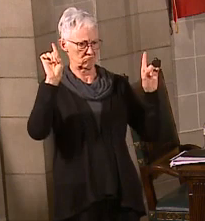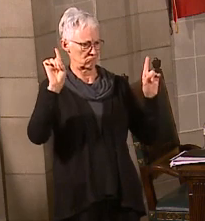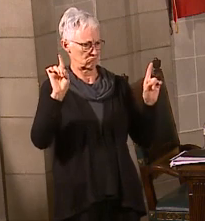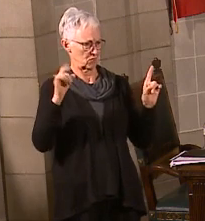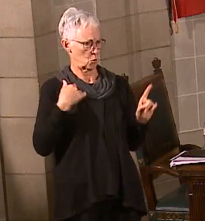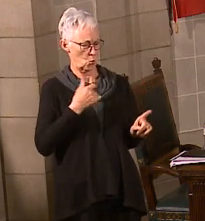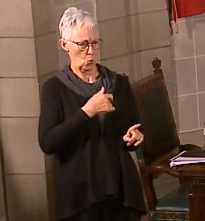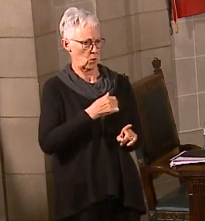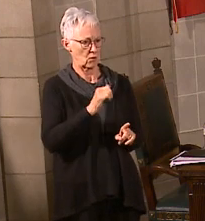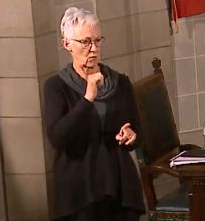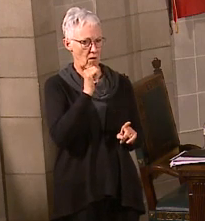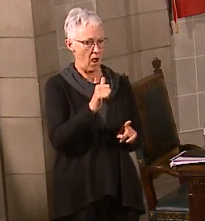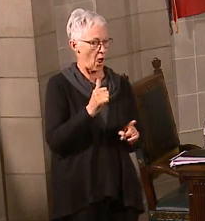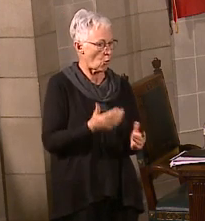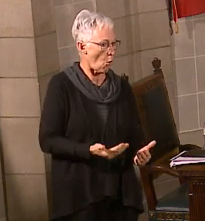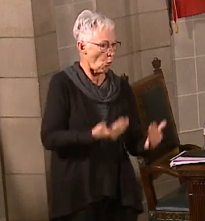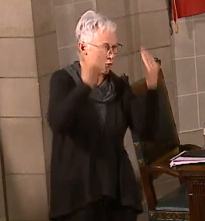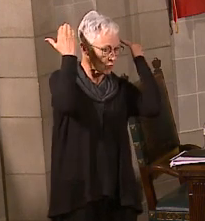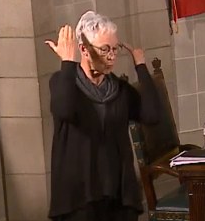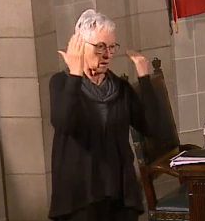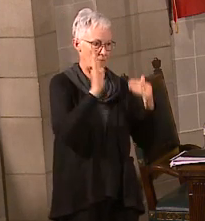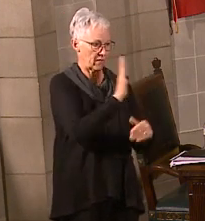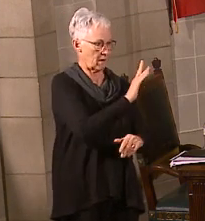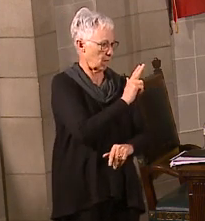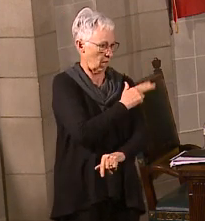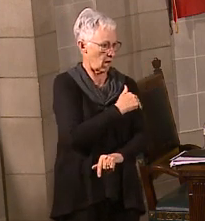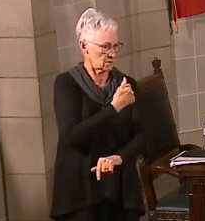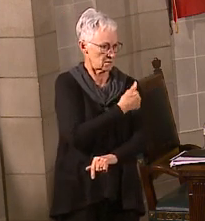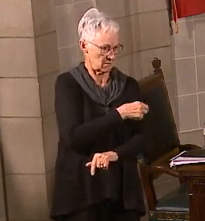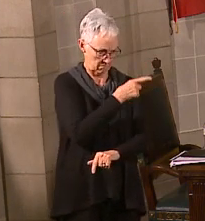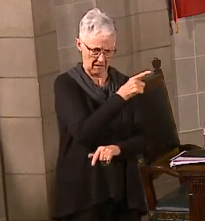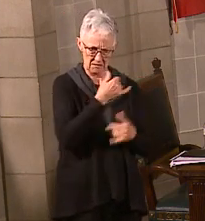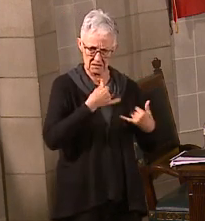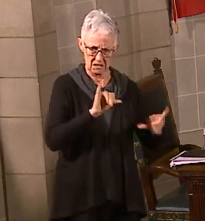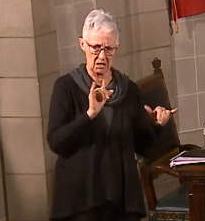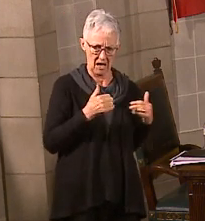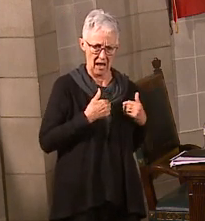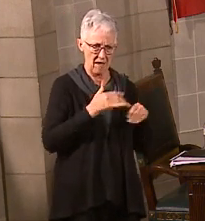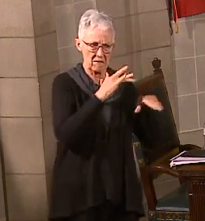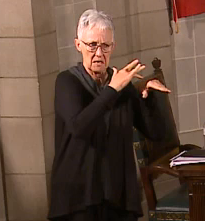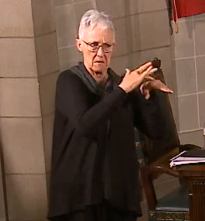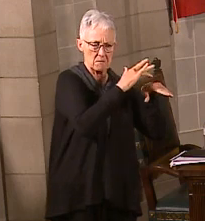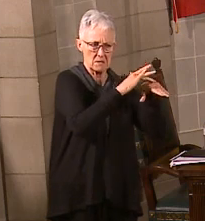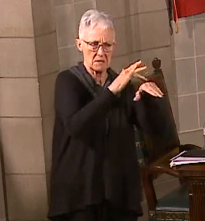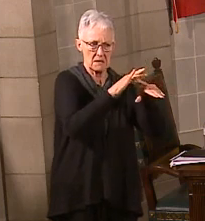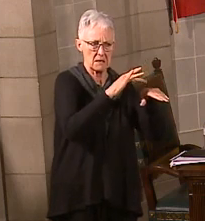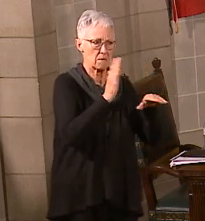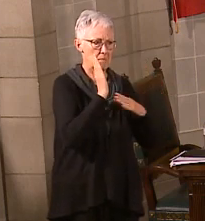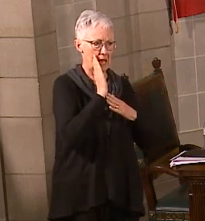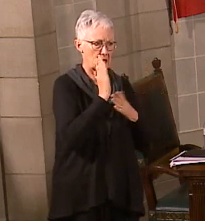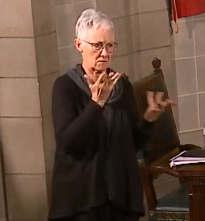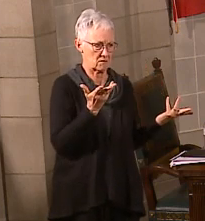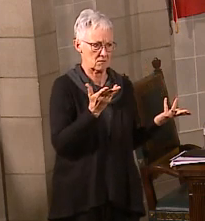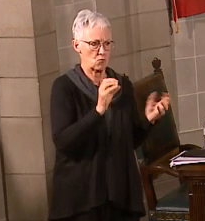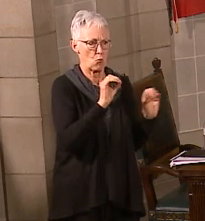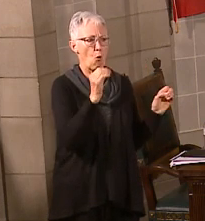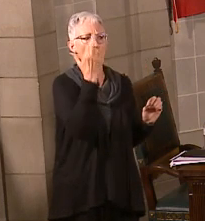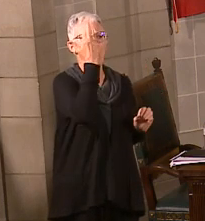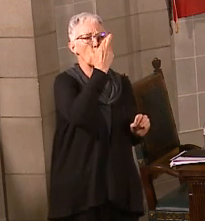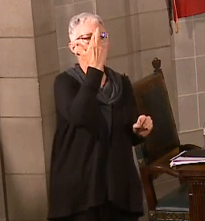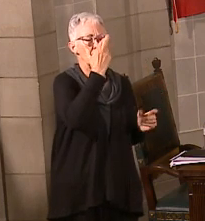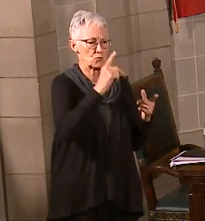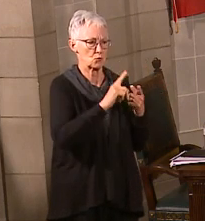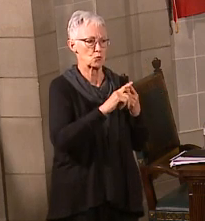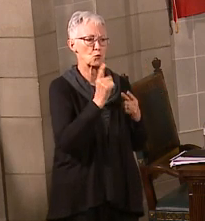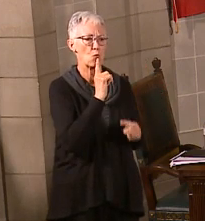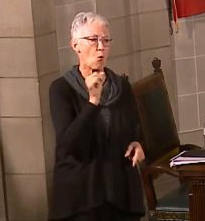not overwhelming the healthcare system, certainly not in Grand Island, as Dr. Antone just demonstrated, and nowhere in the state are we doing that. You think, what else could